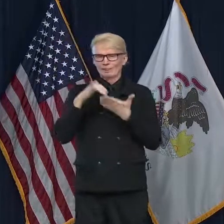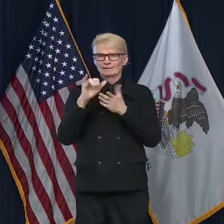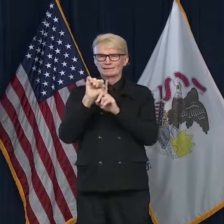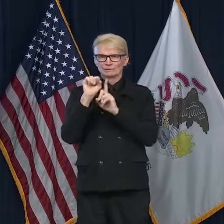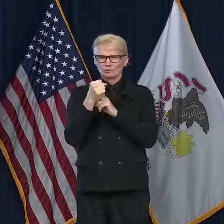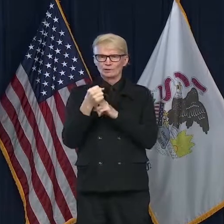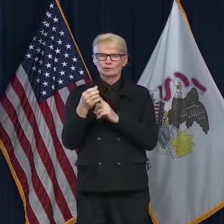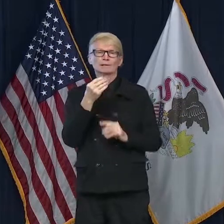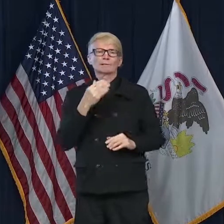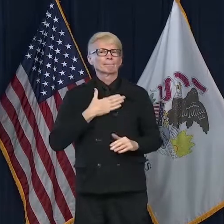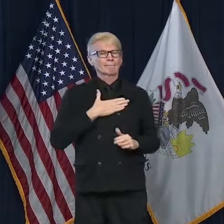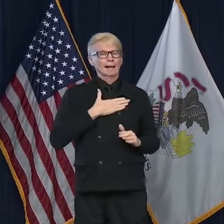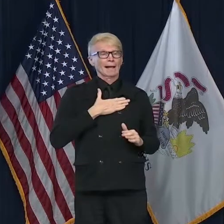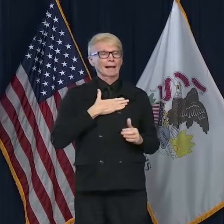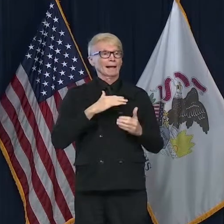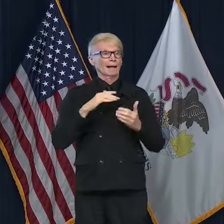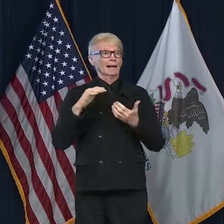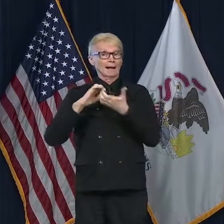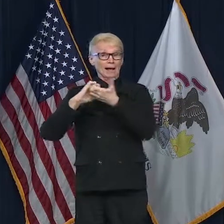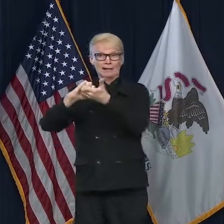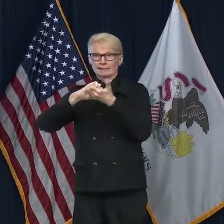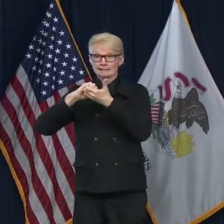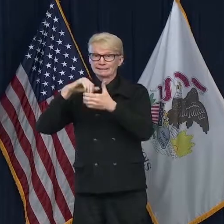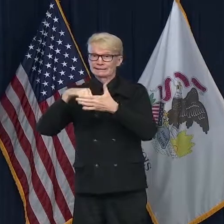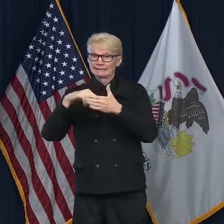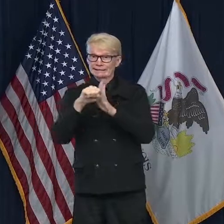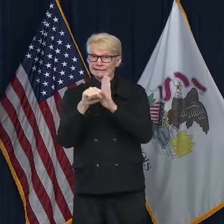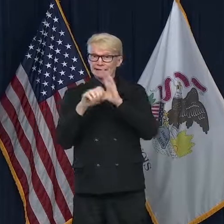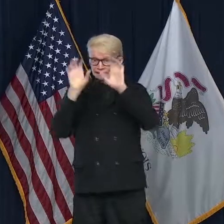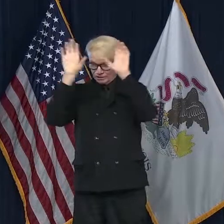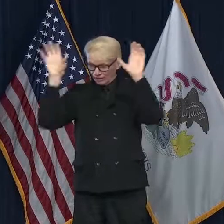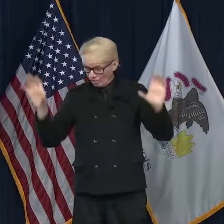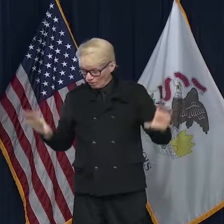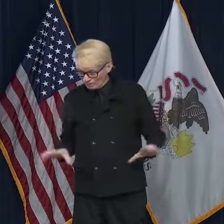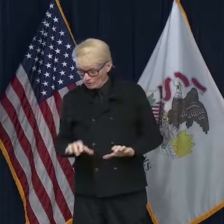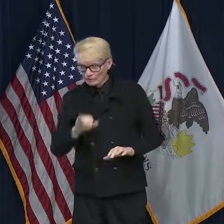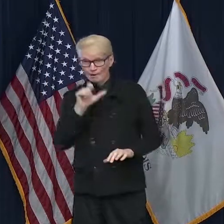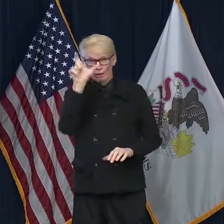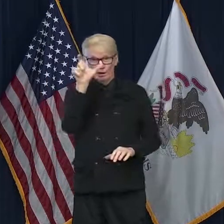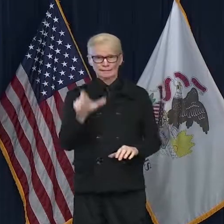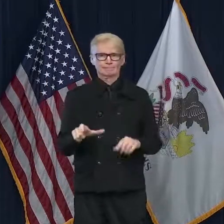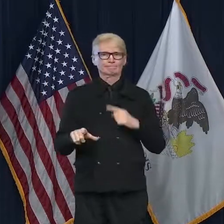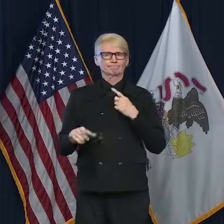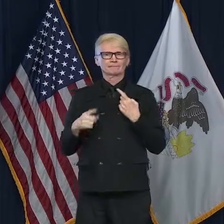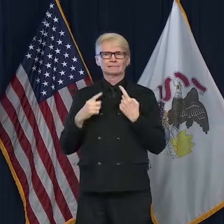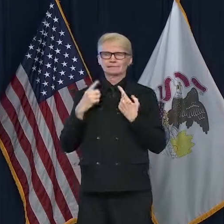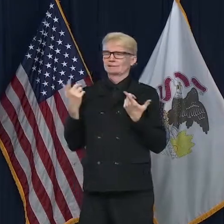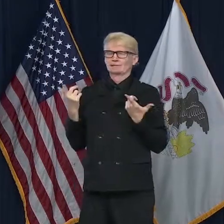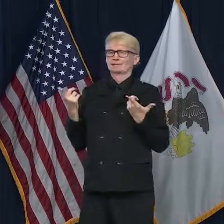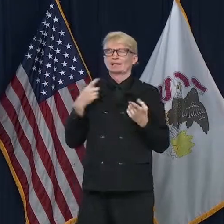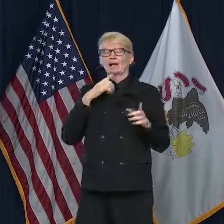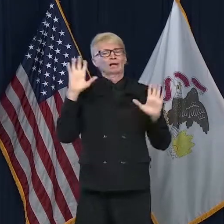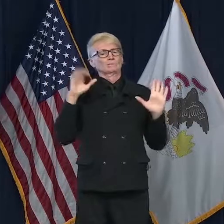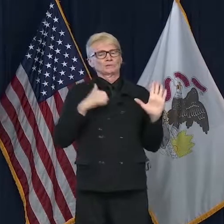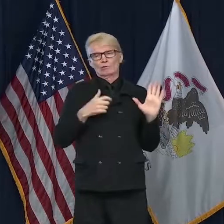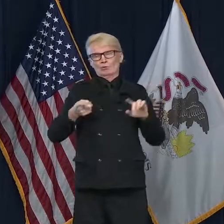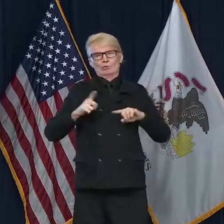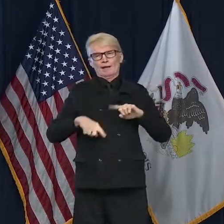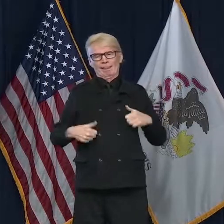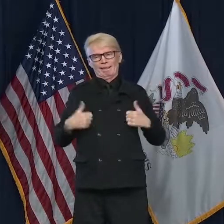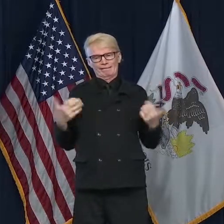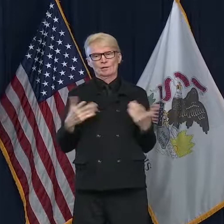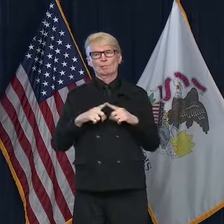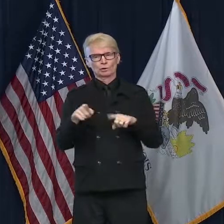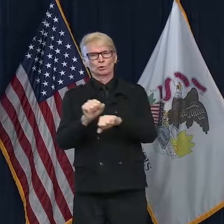in the bordering states. None of us are going to get into, well, you don't live here, but you